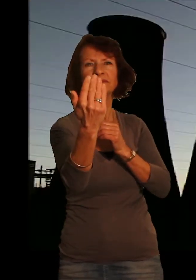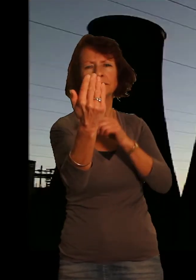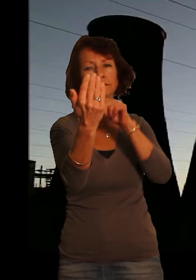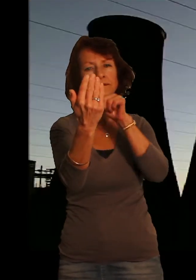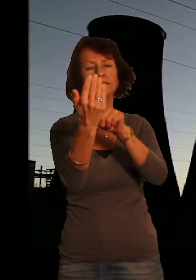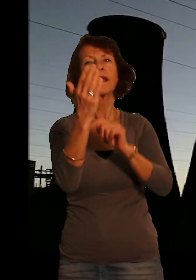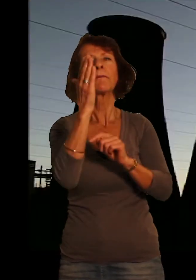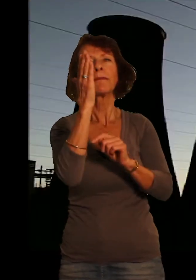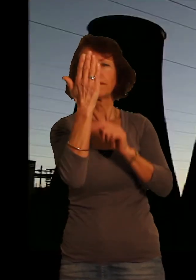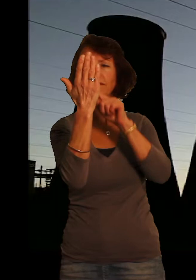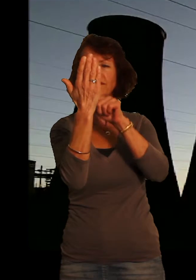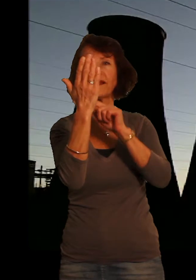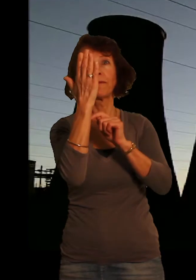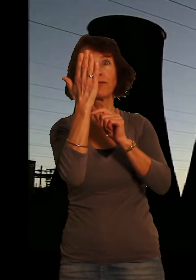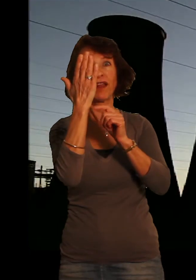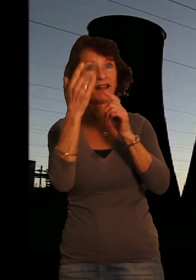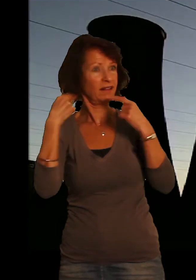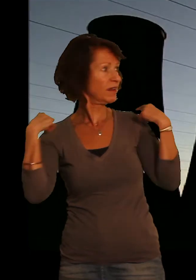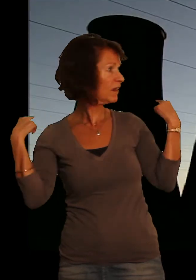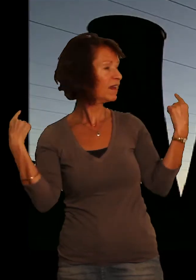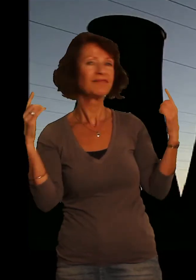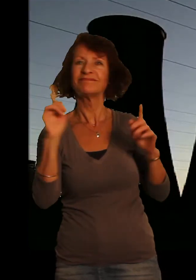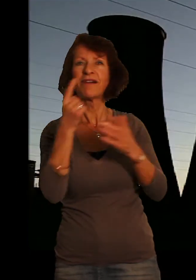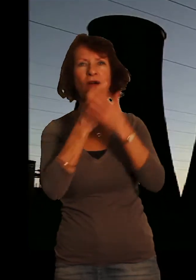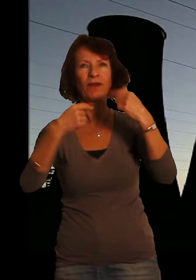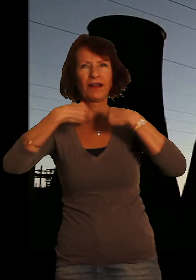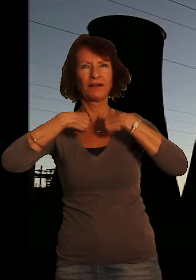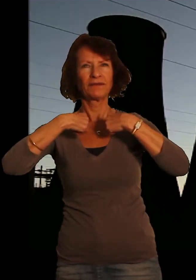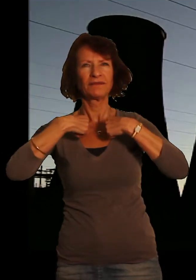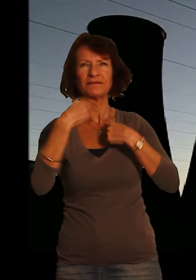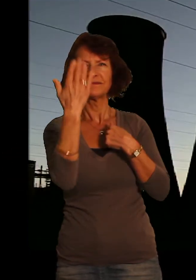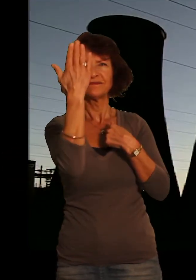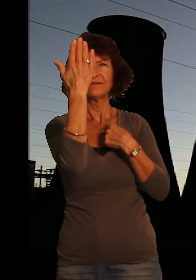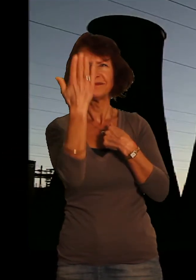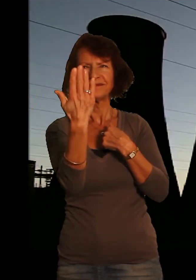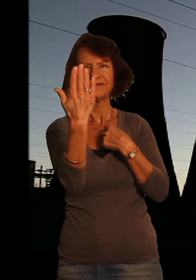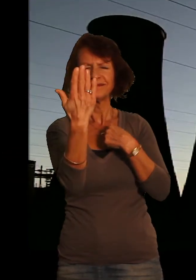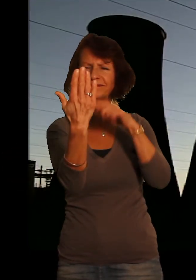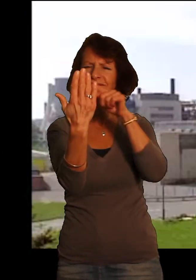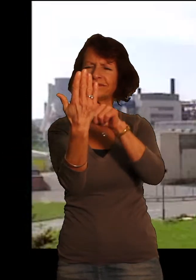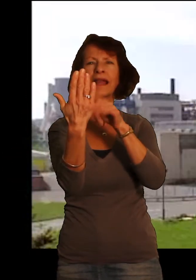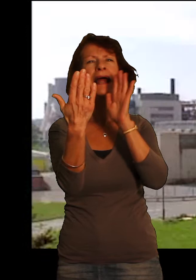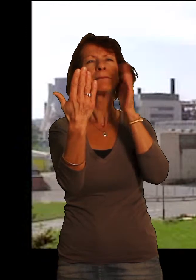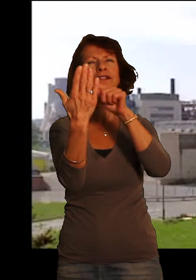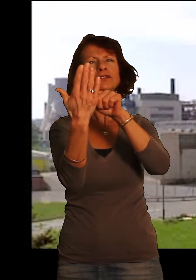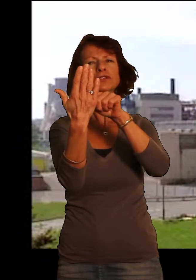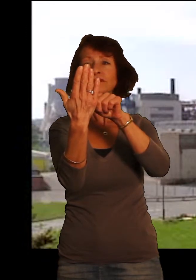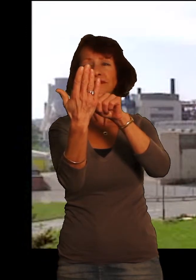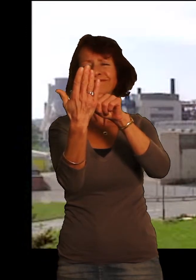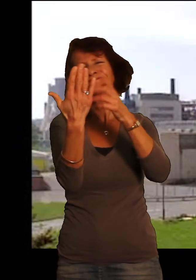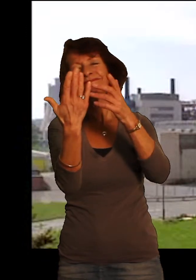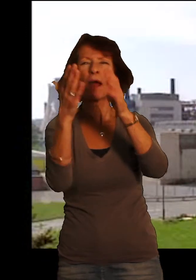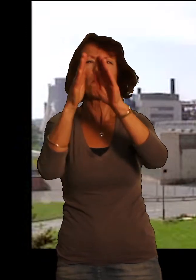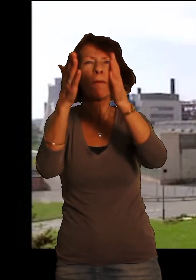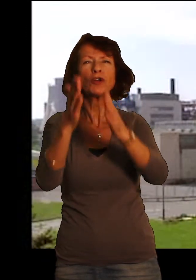Magnox reactors, capable of generating 16 megawatts of power, though this maximum was reduced to 50 megawatts in